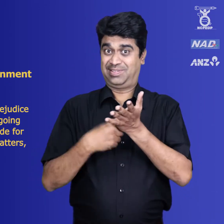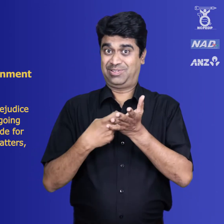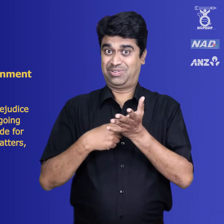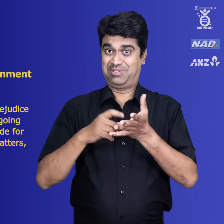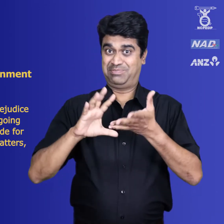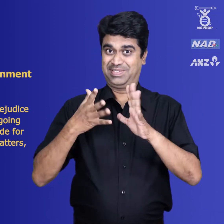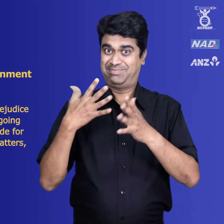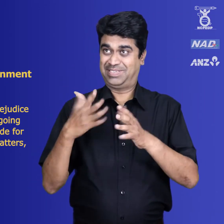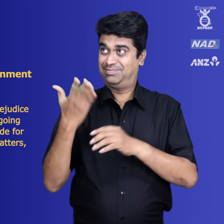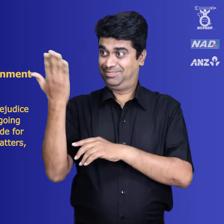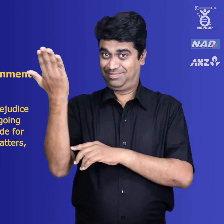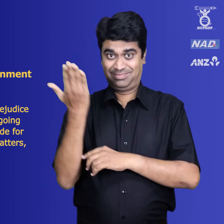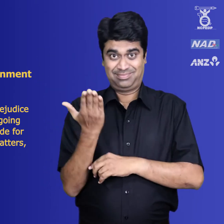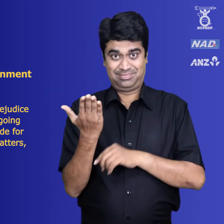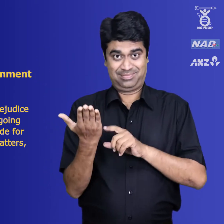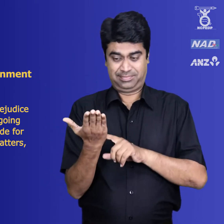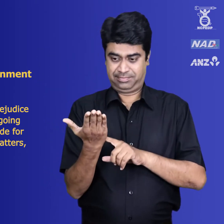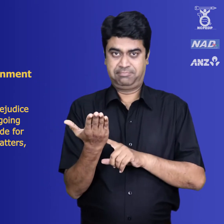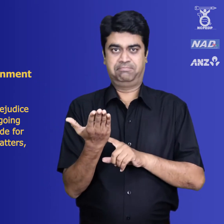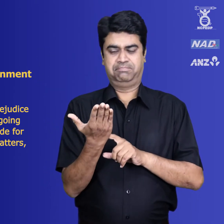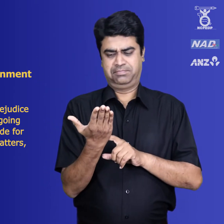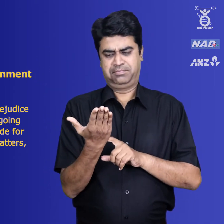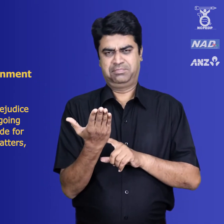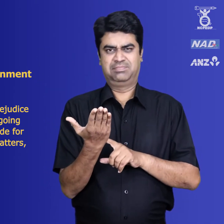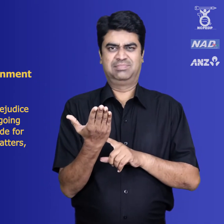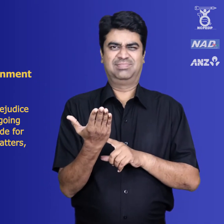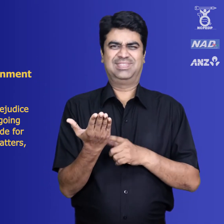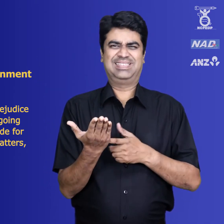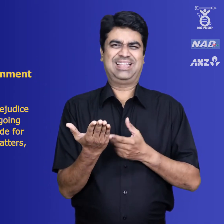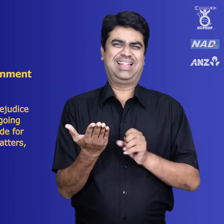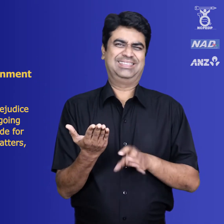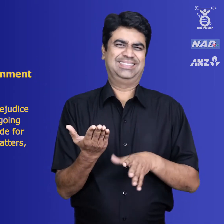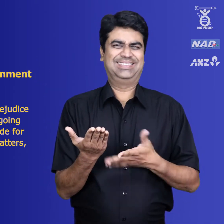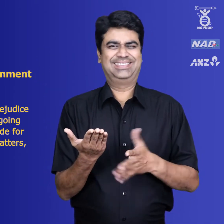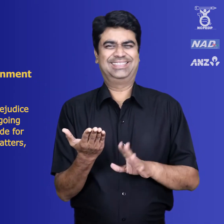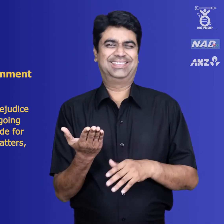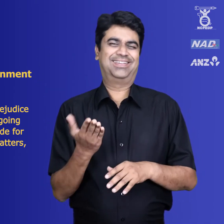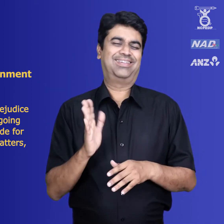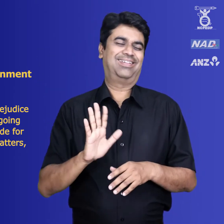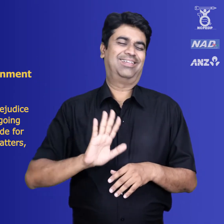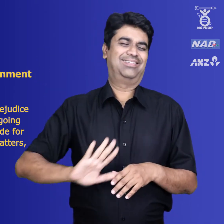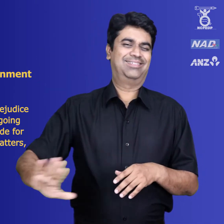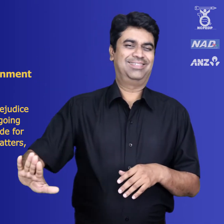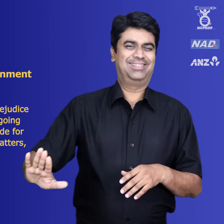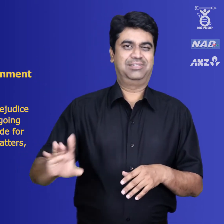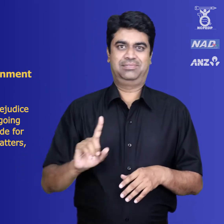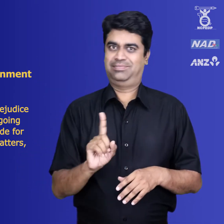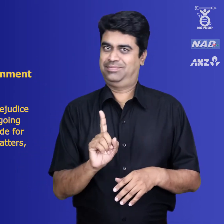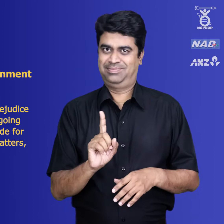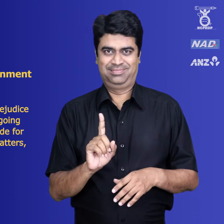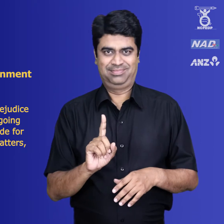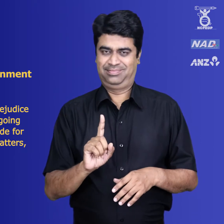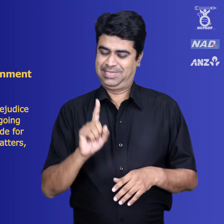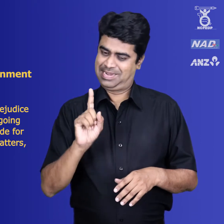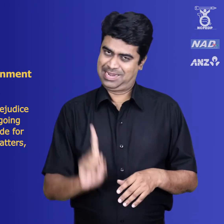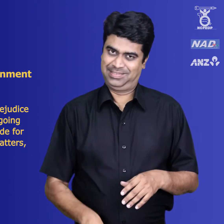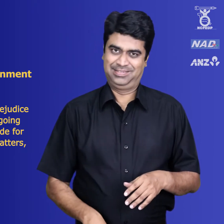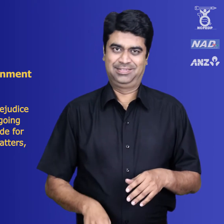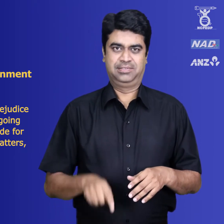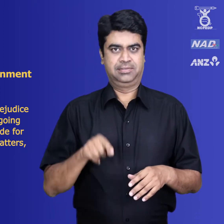In particular, and without prejudice to the generality of the foregoing power, such rules may provide for